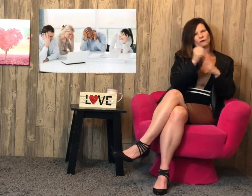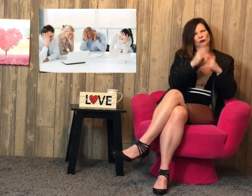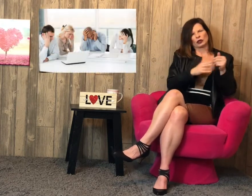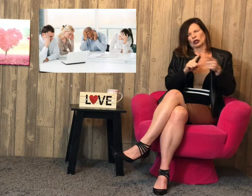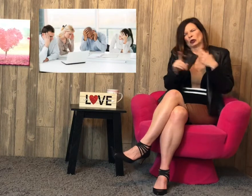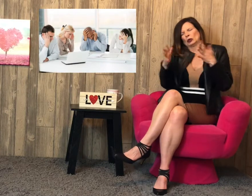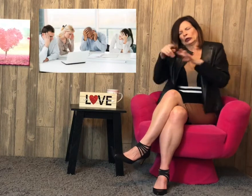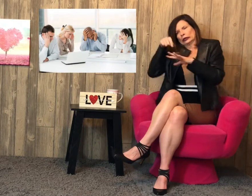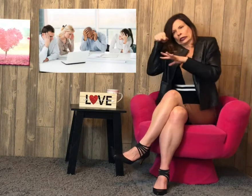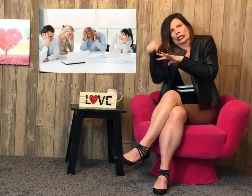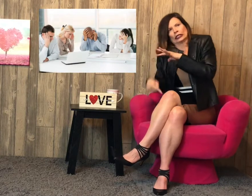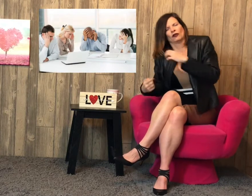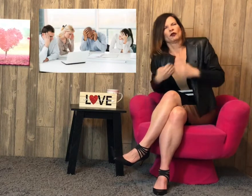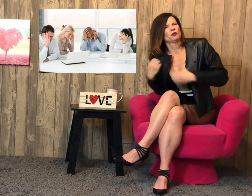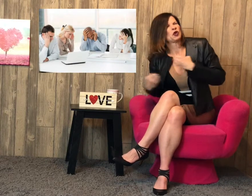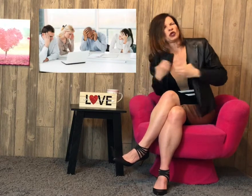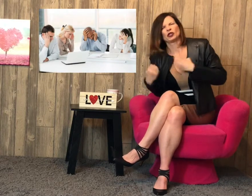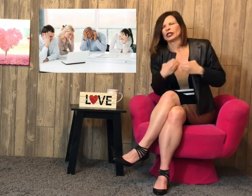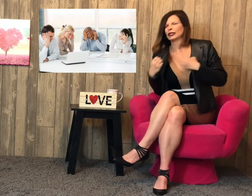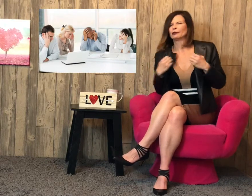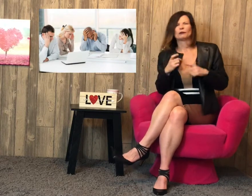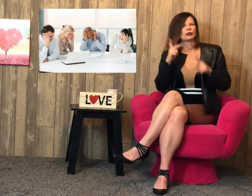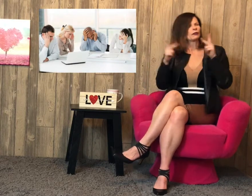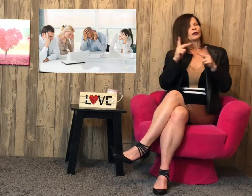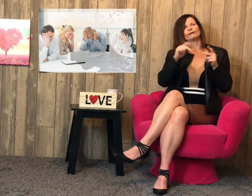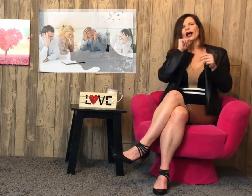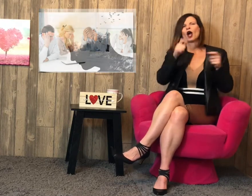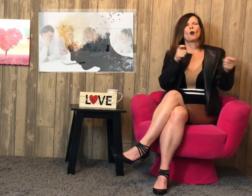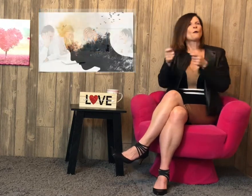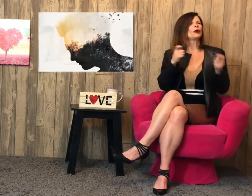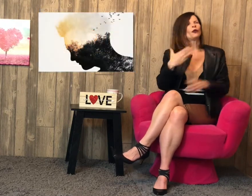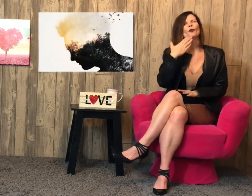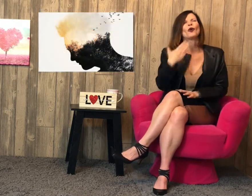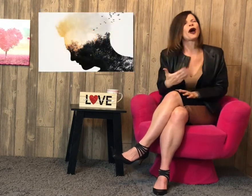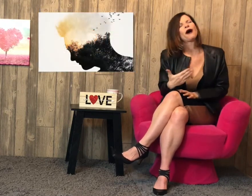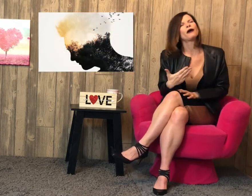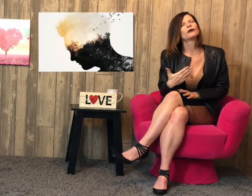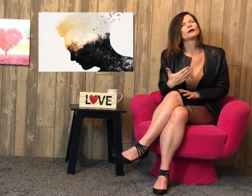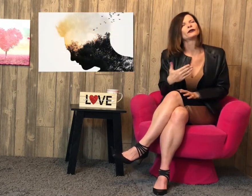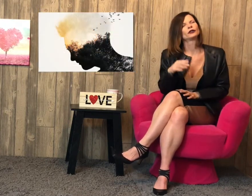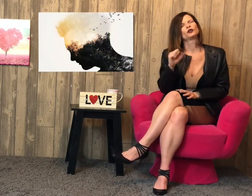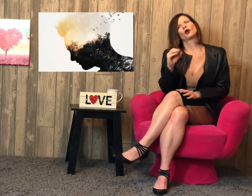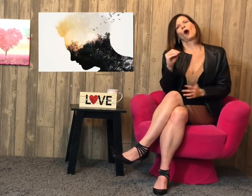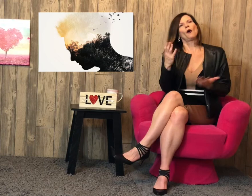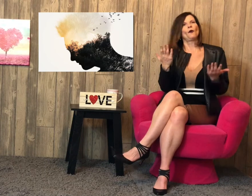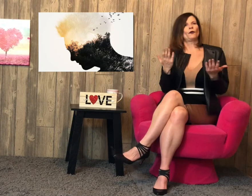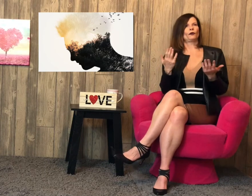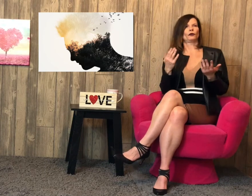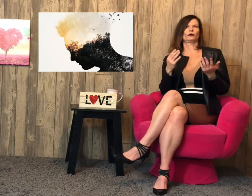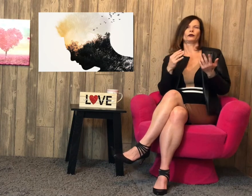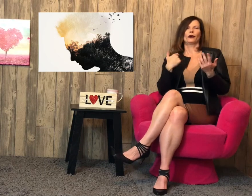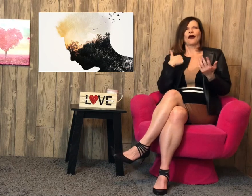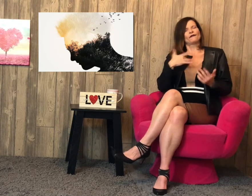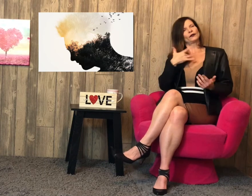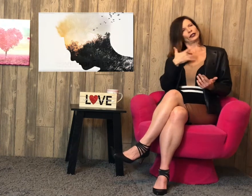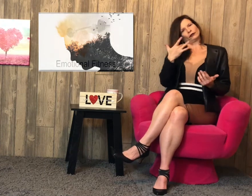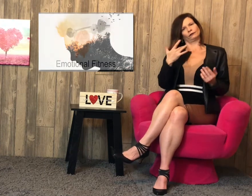From not being comfortable to our most in-depth emotion, people are not well equipped. Personally, I feel